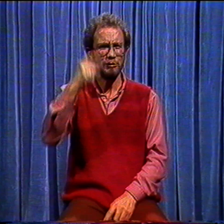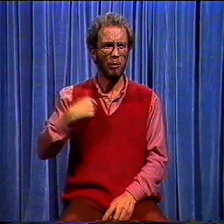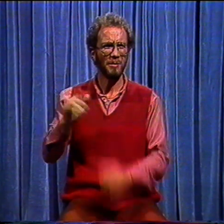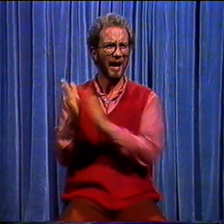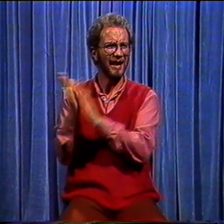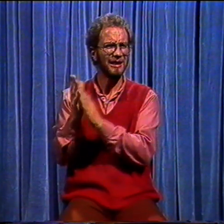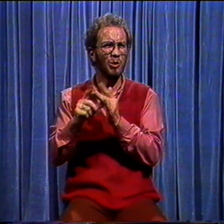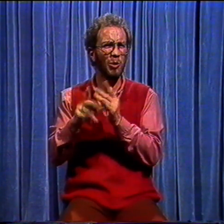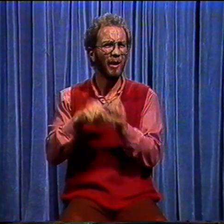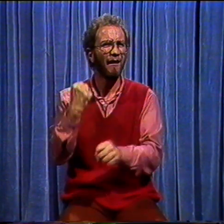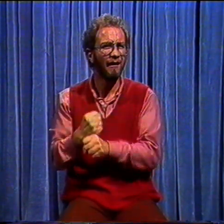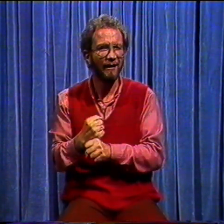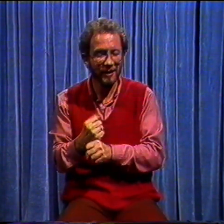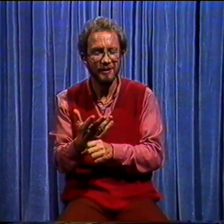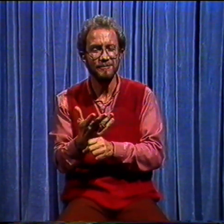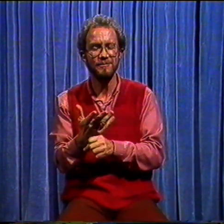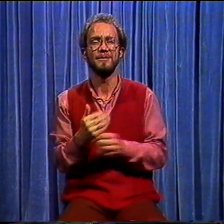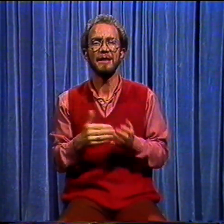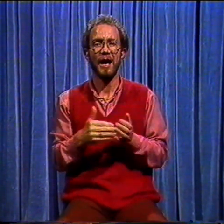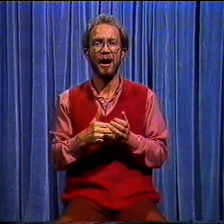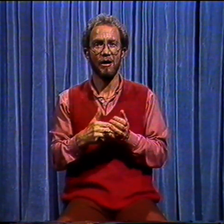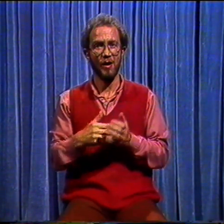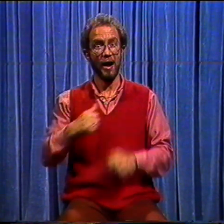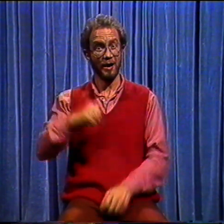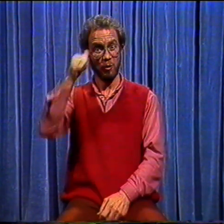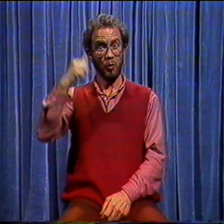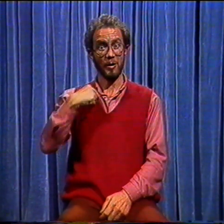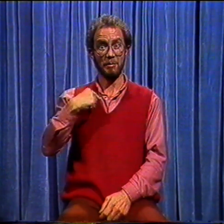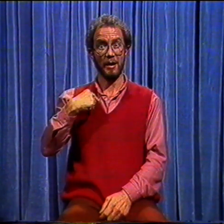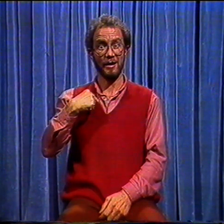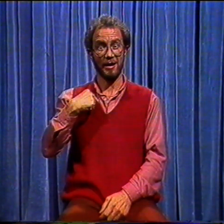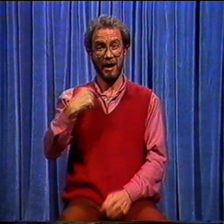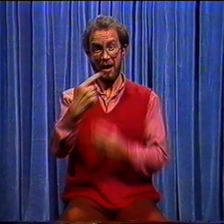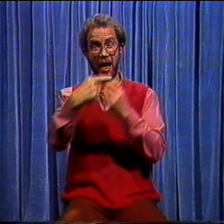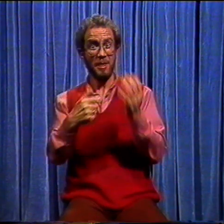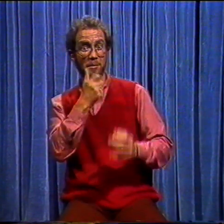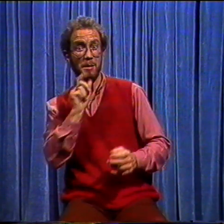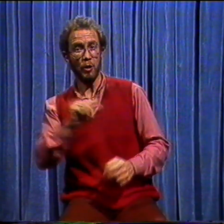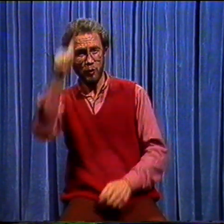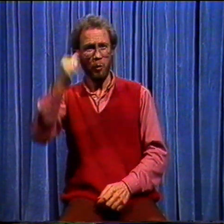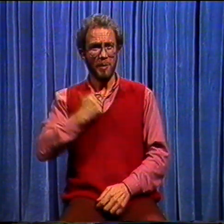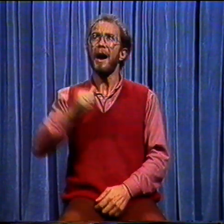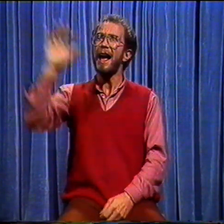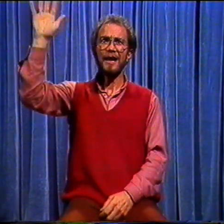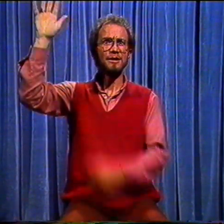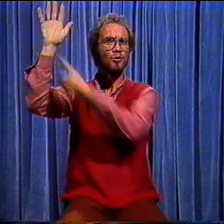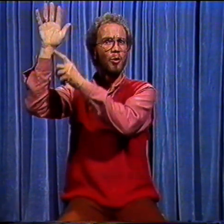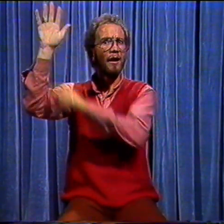And perhaps you're wondering what my hand was doing. Now I know, and other people know what my hand is